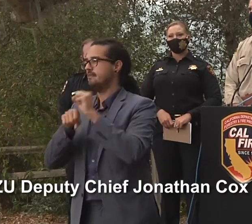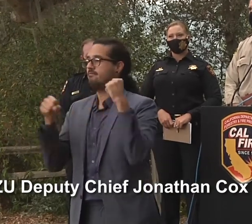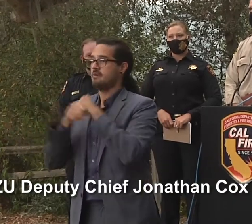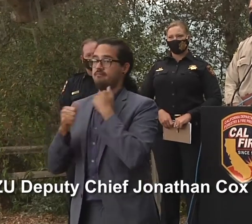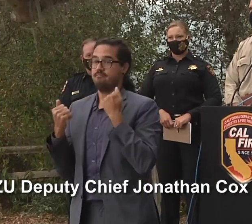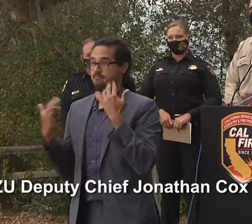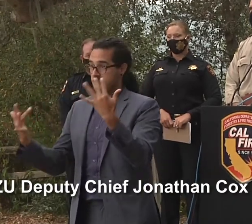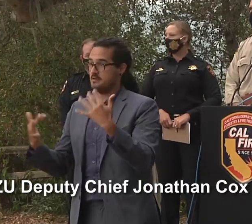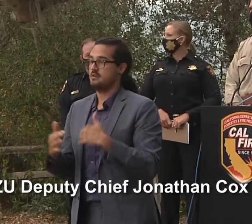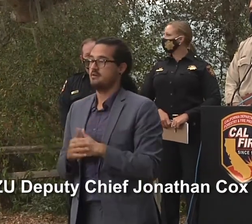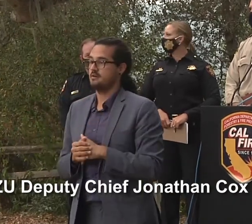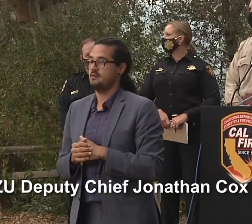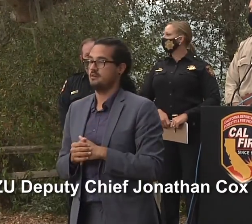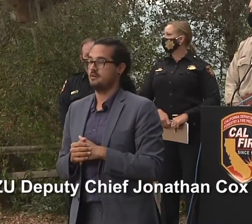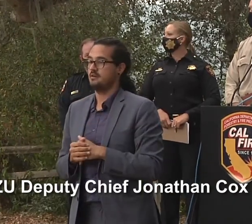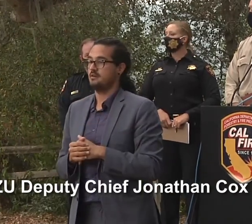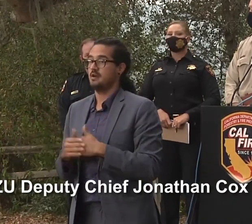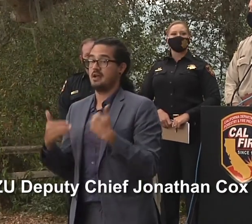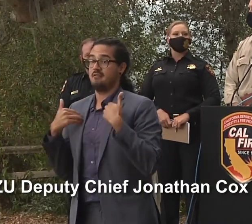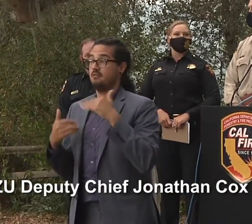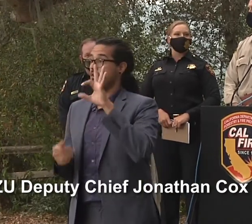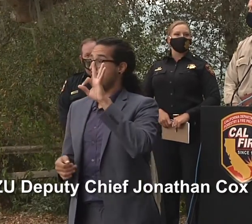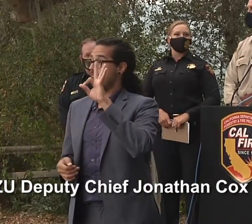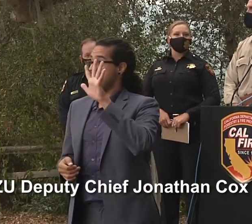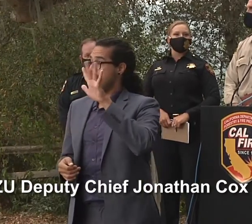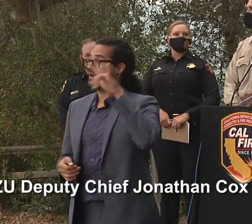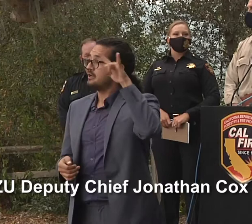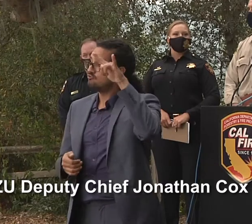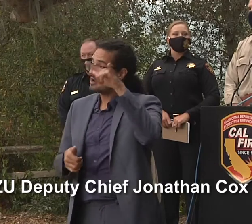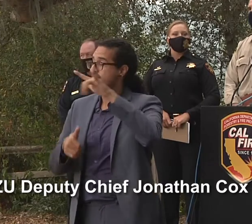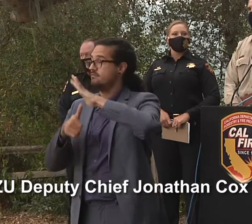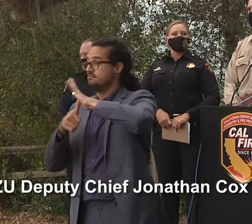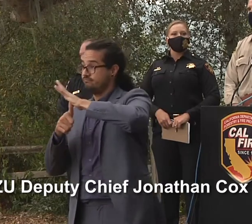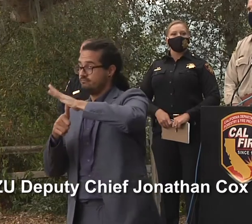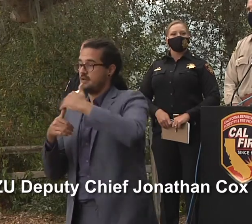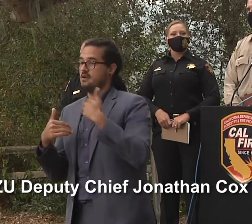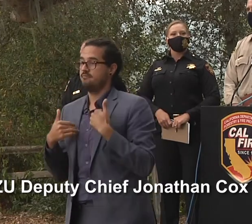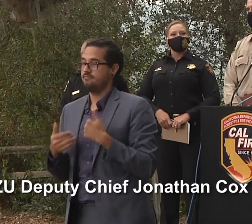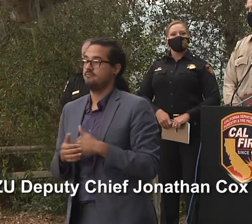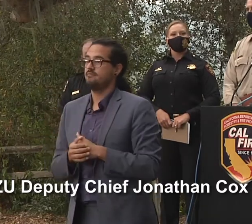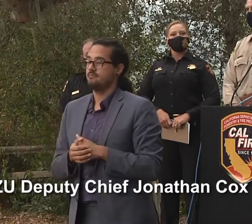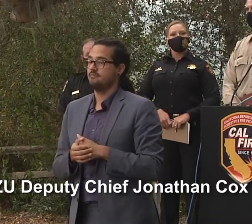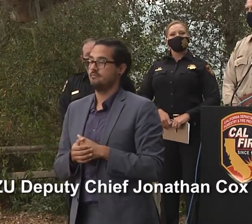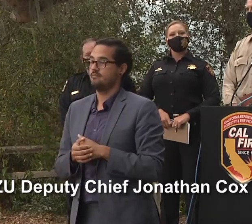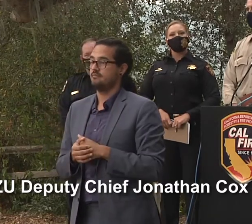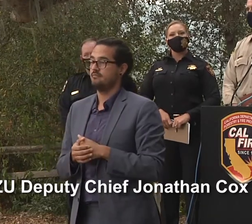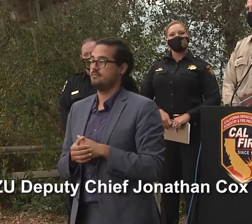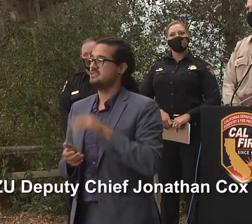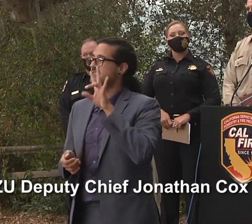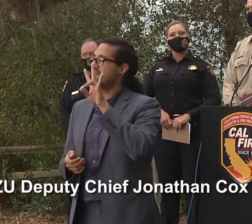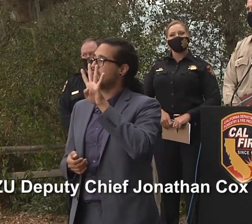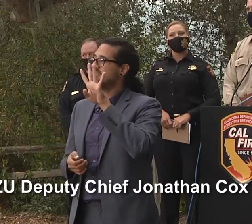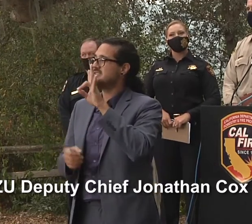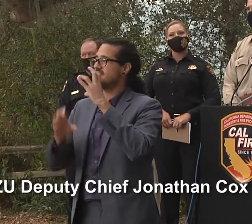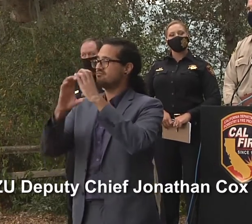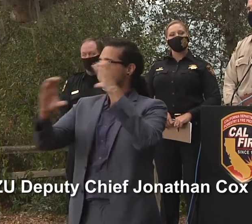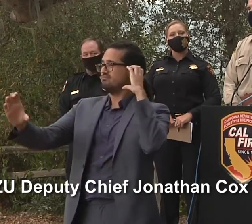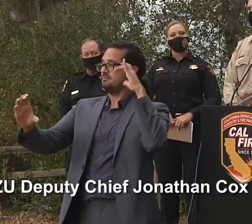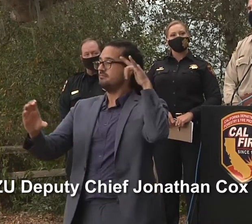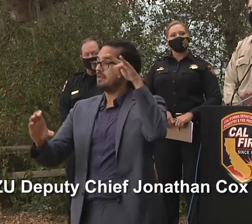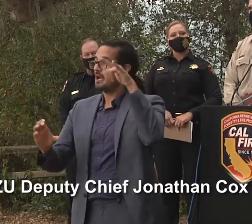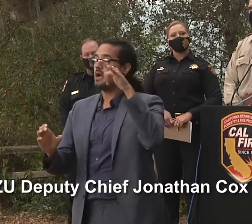in California. Those include helicopters and fixed-wing aircrafts. That includes the 747 all the way down to the